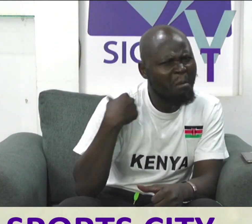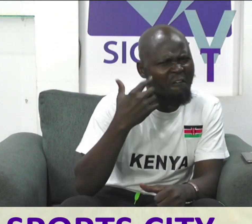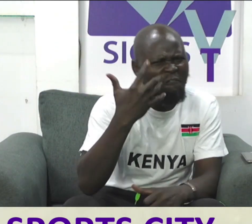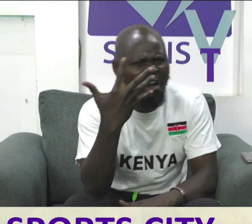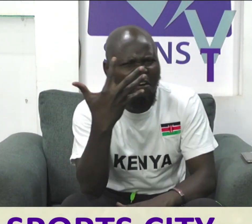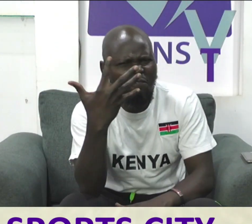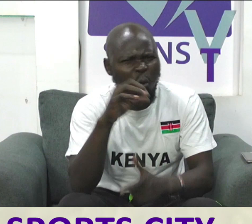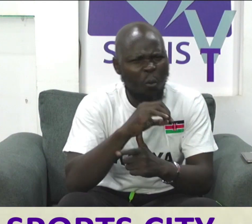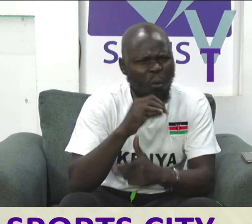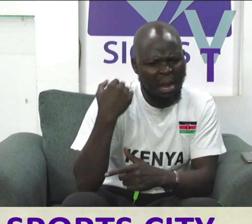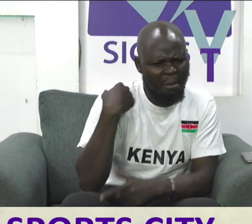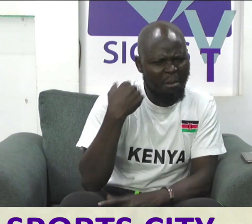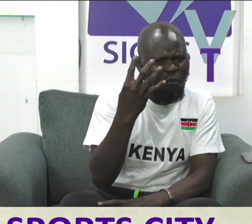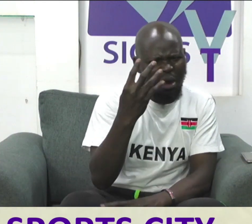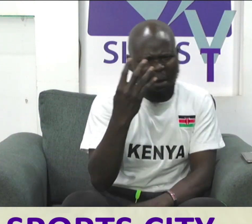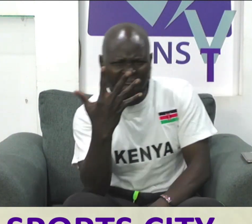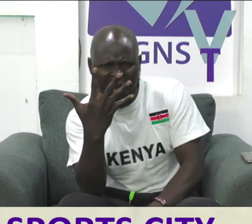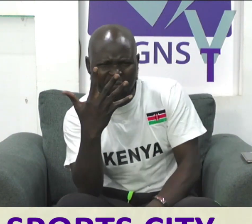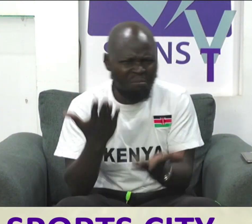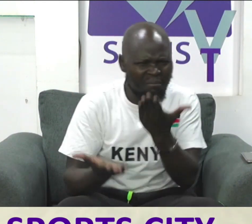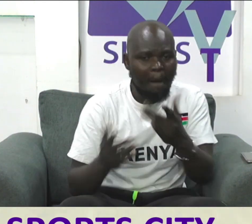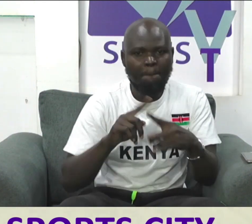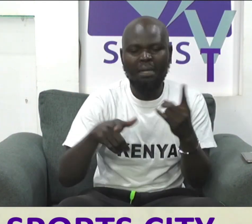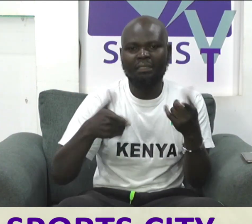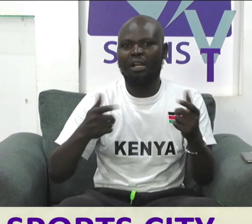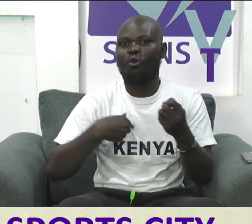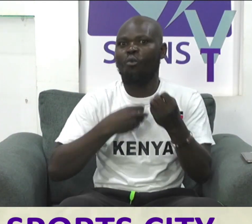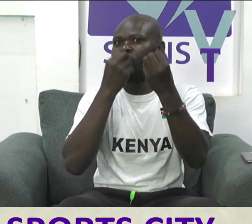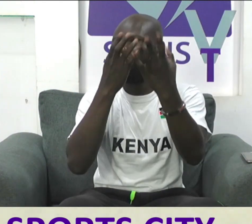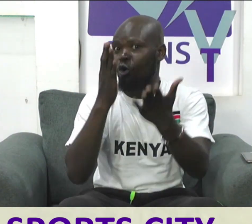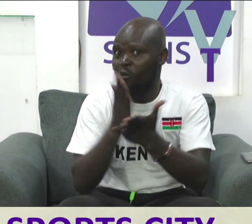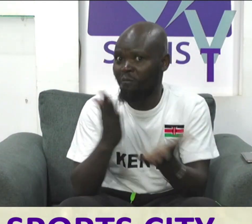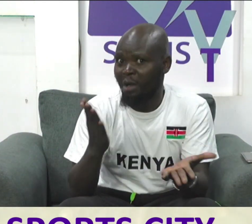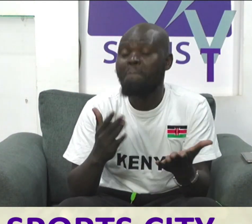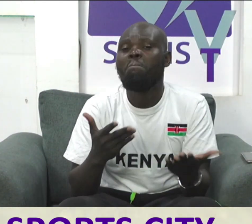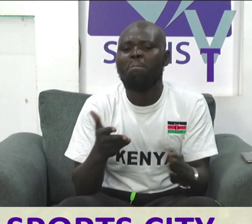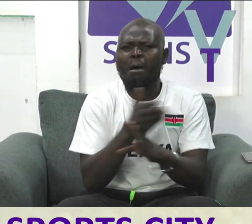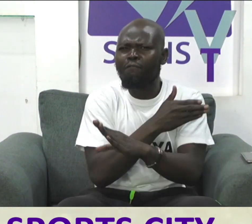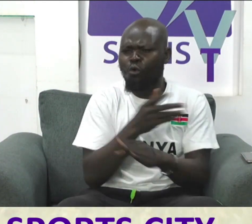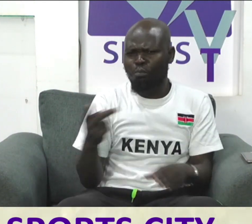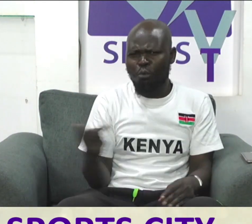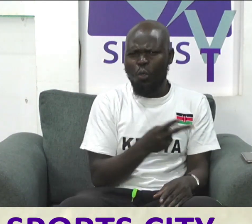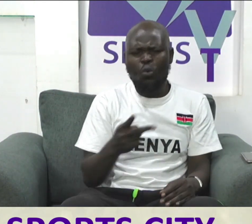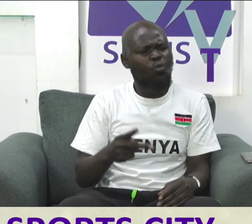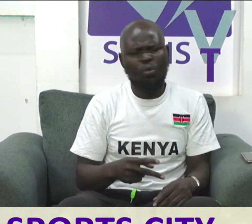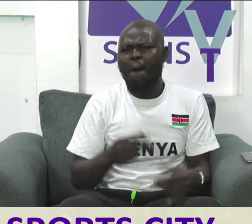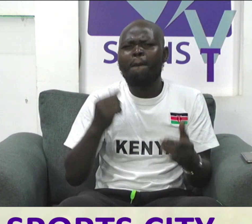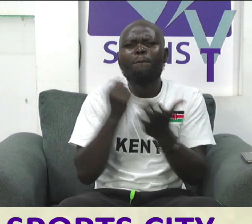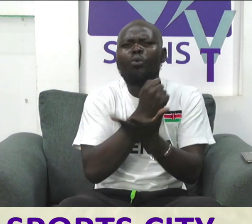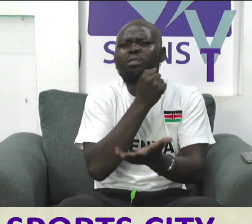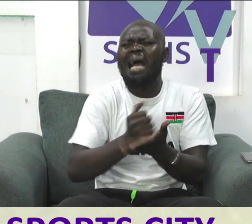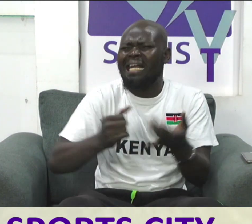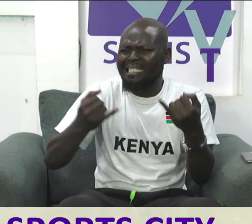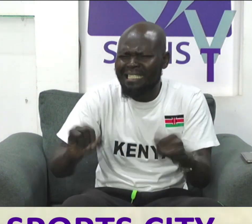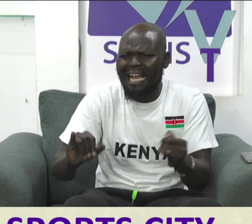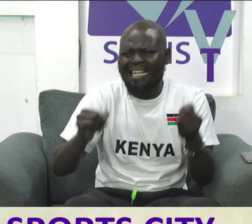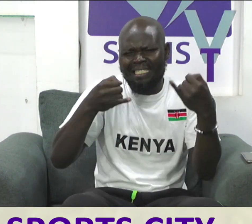ways. I think they're number 4, 5. Maybe I'll confirm that later and I'll give you the